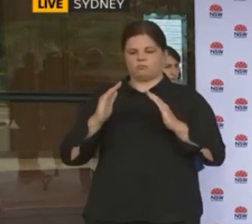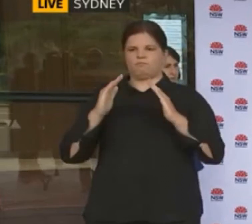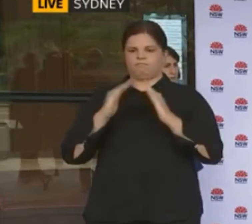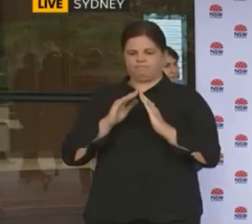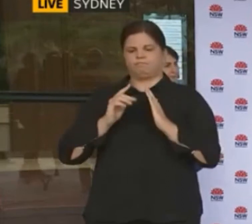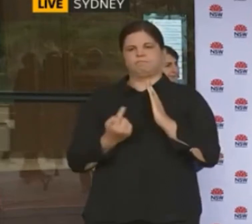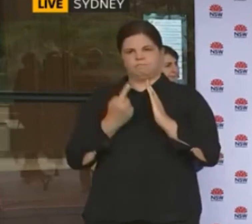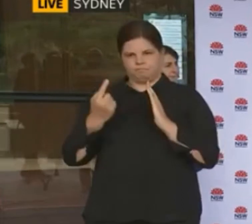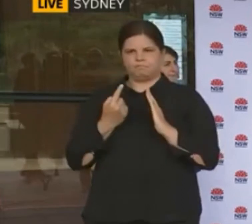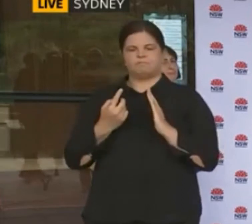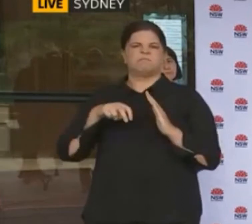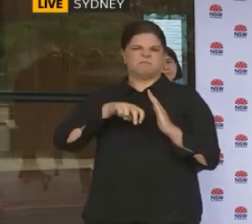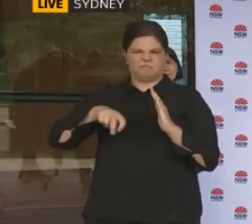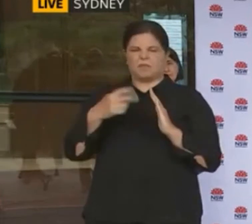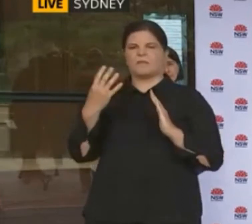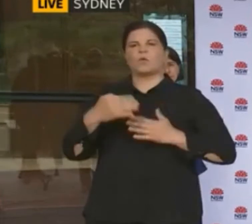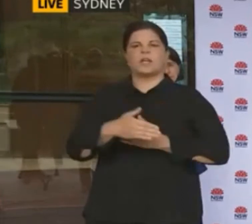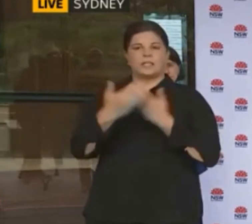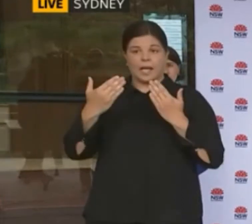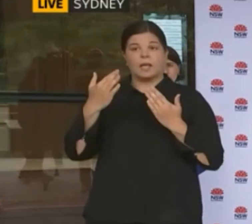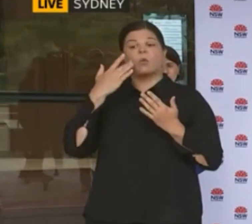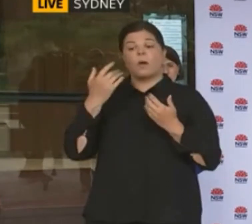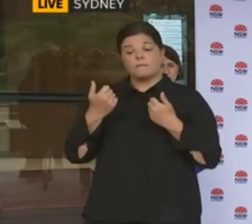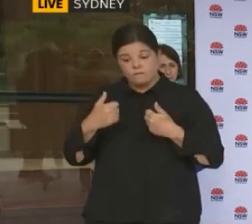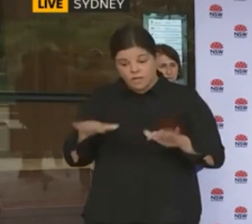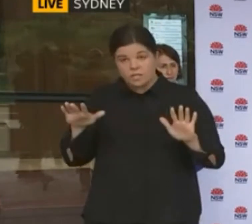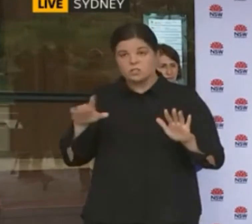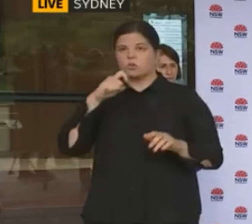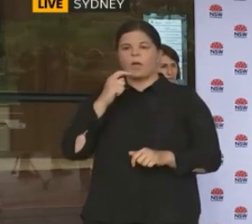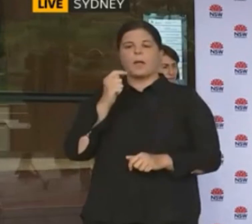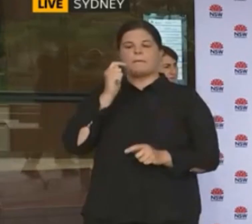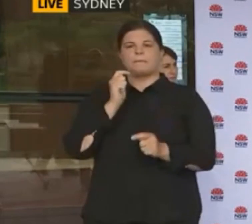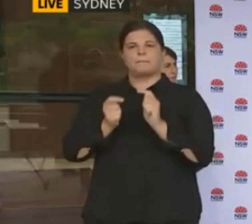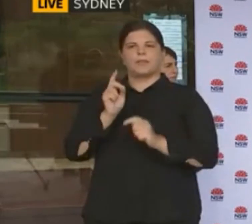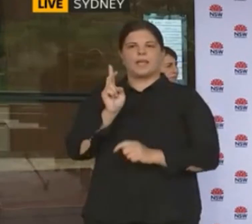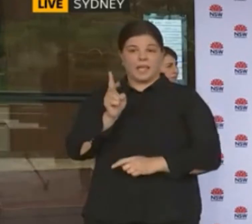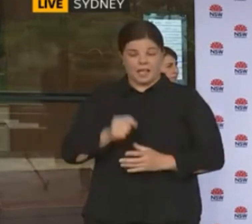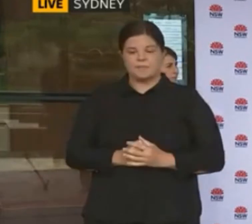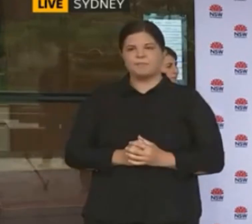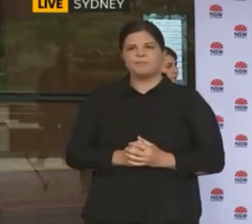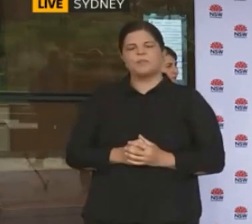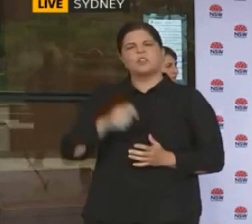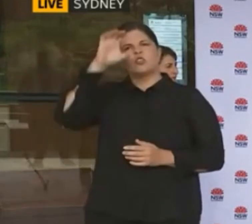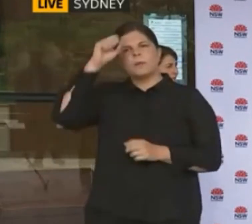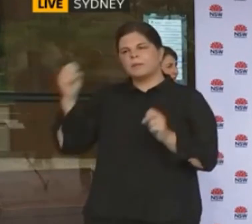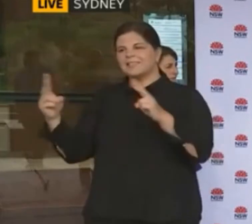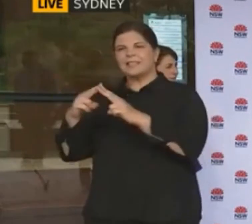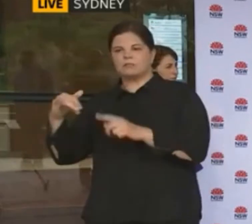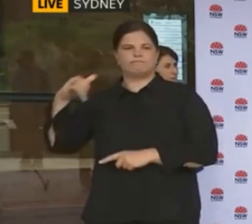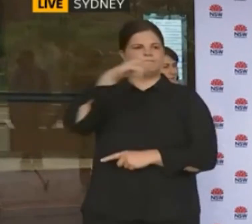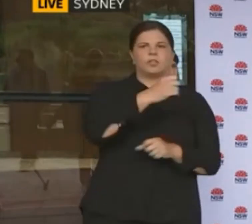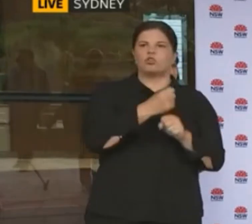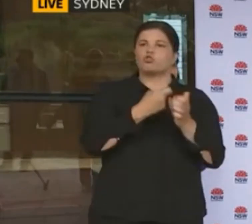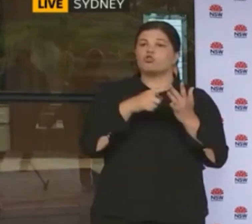14 days, and they will be tested on exit screening as well. In relation to the Griffith flight, as